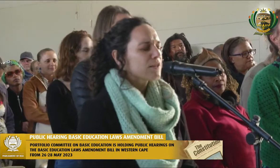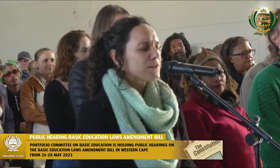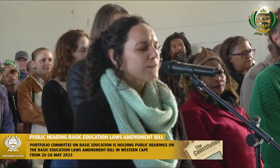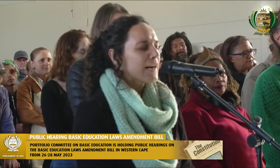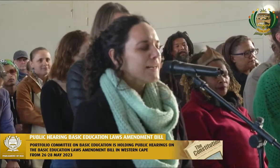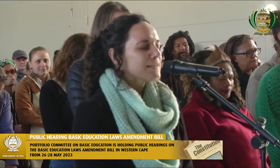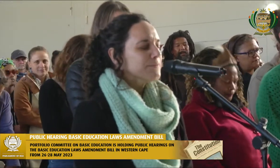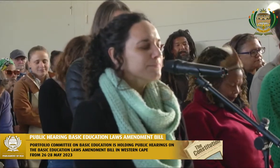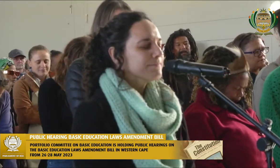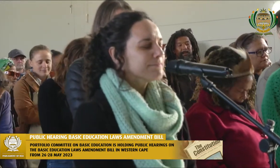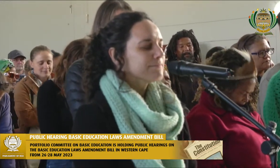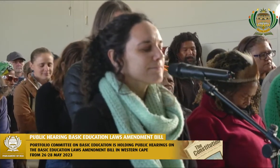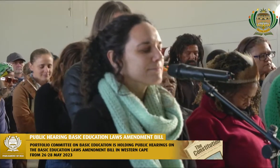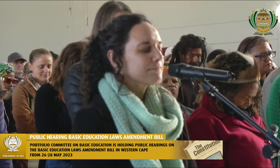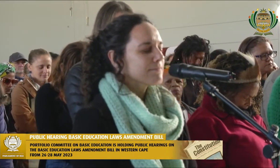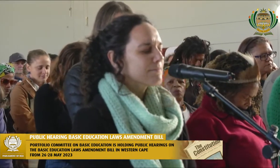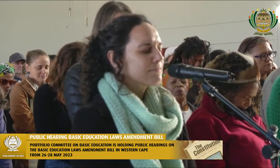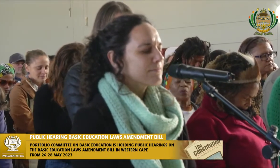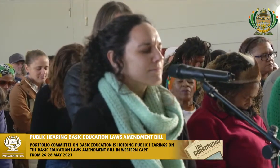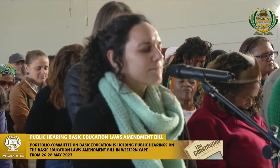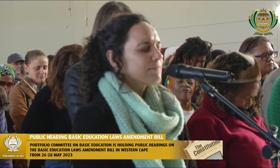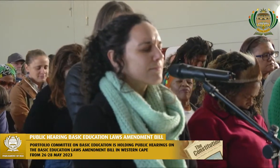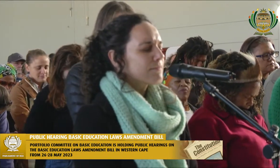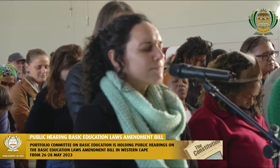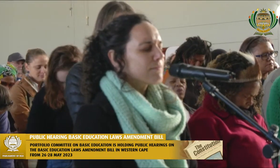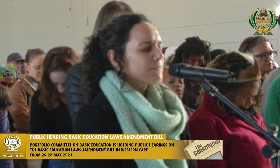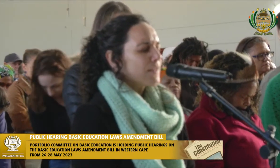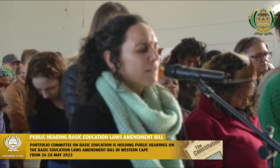praised. Let us close our eyes.